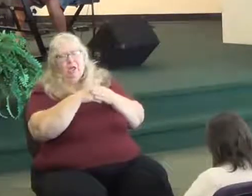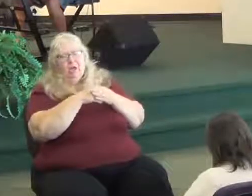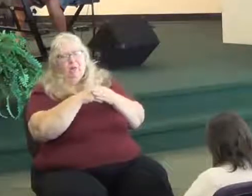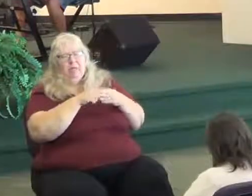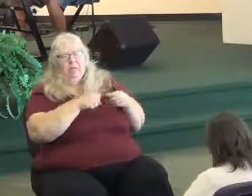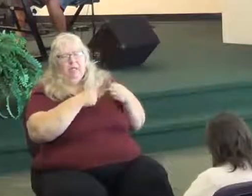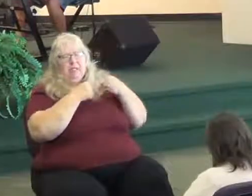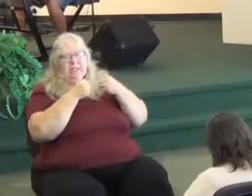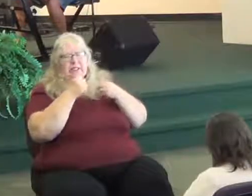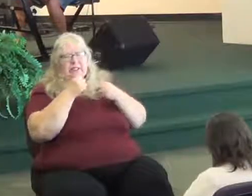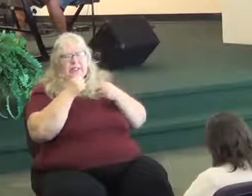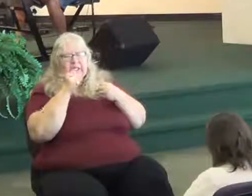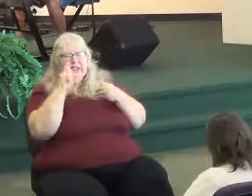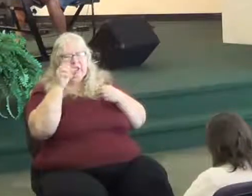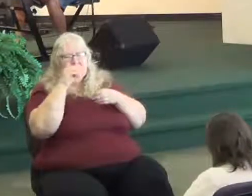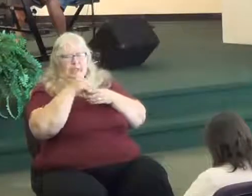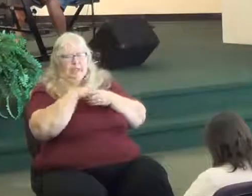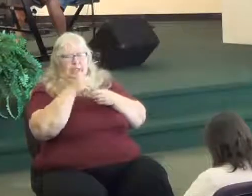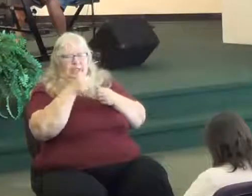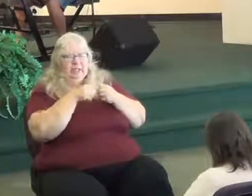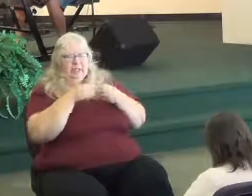do. So Lord,